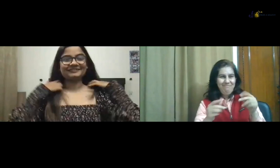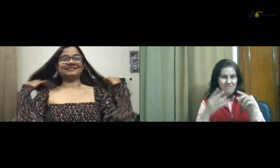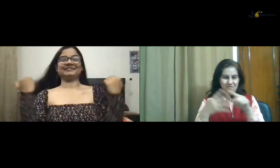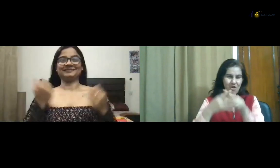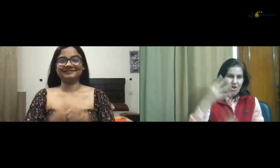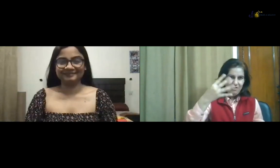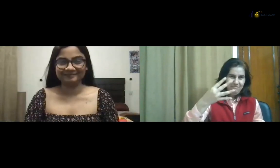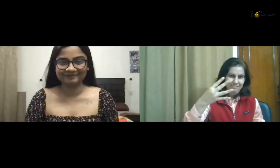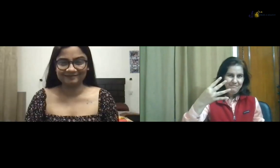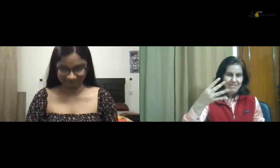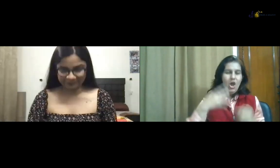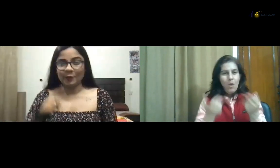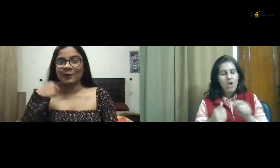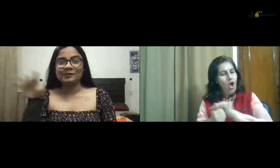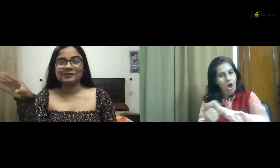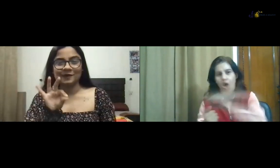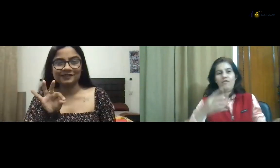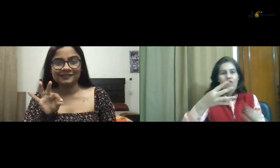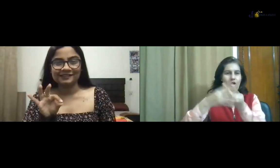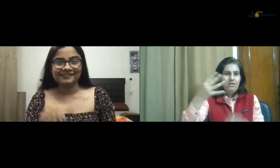Hello. That was a nice